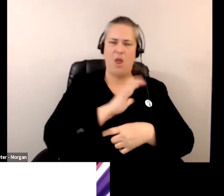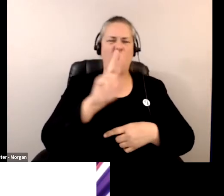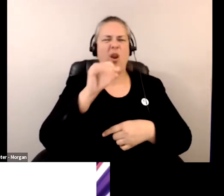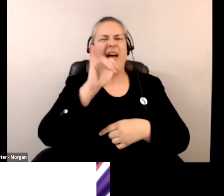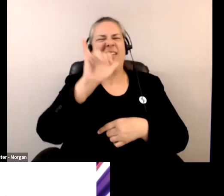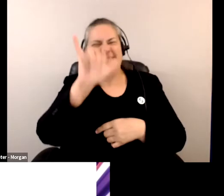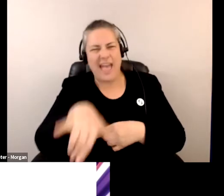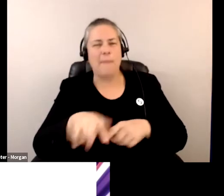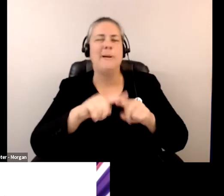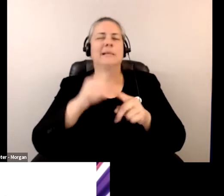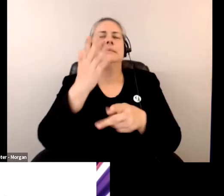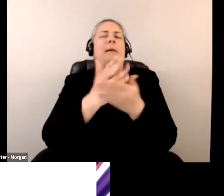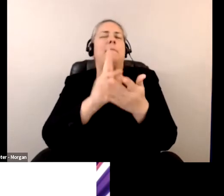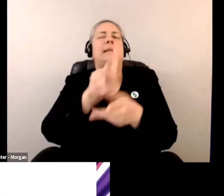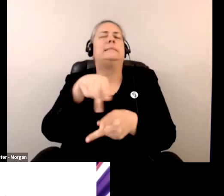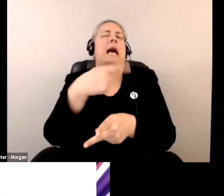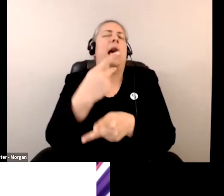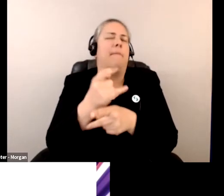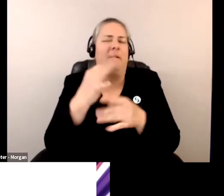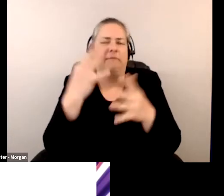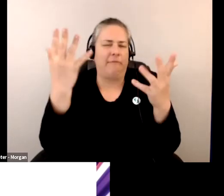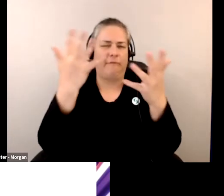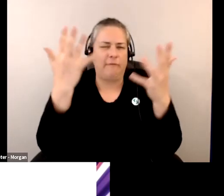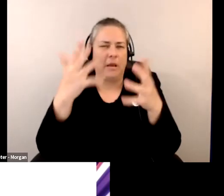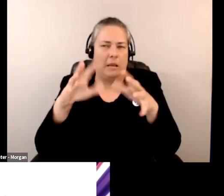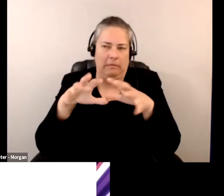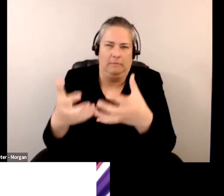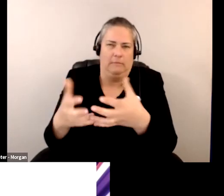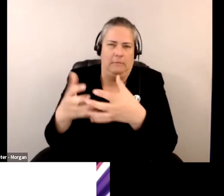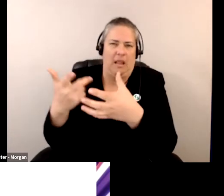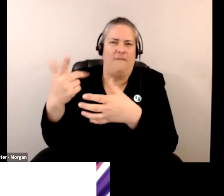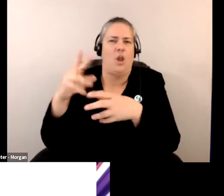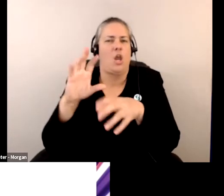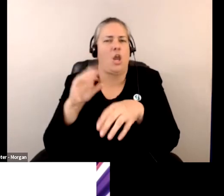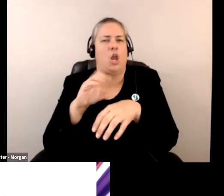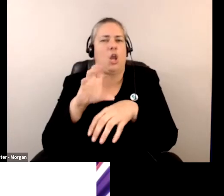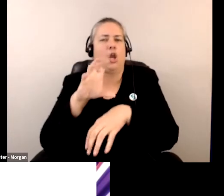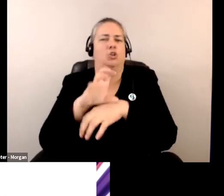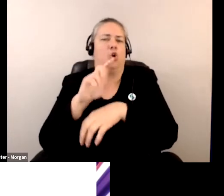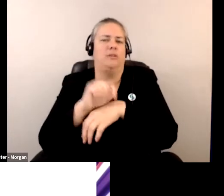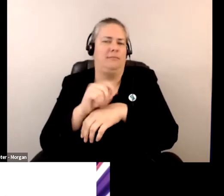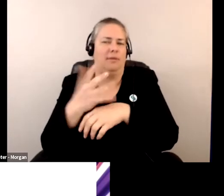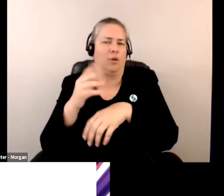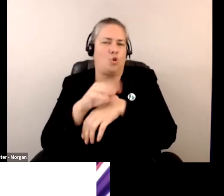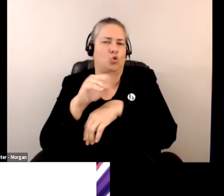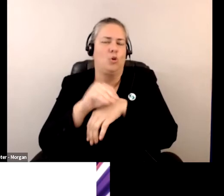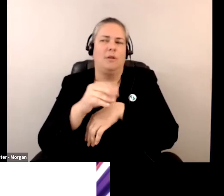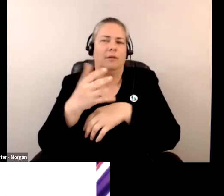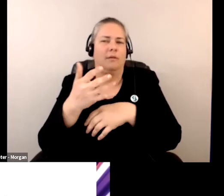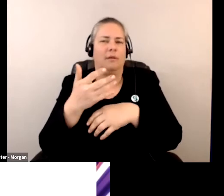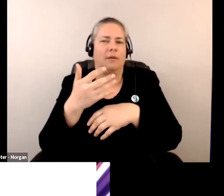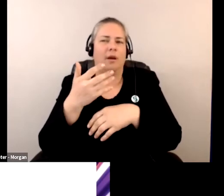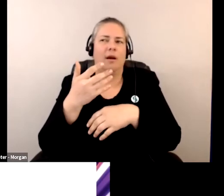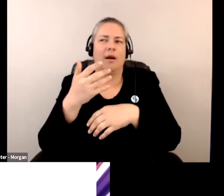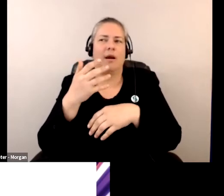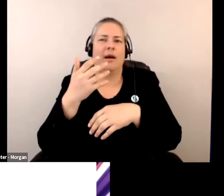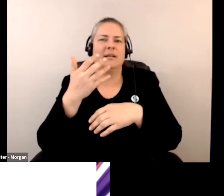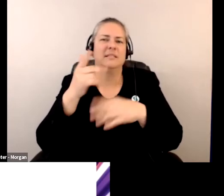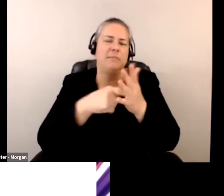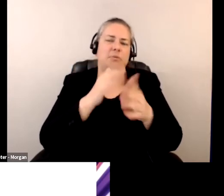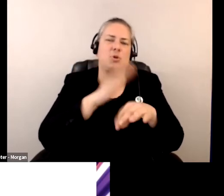be of assistance, and also supplemented by a pool of ad hoc consultants that would be brought in on a case-by-case basis as need